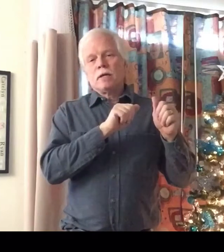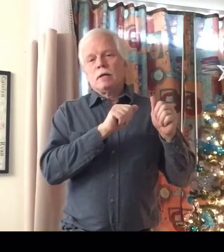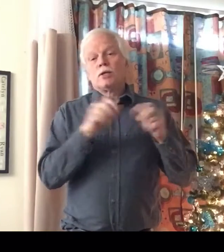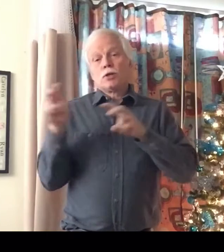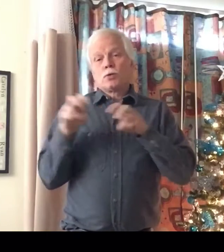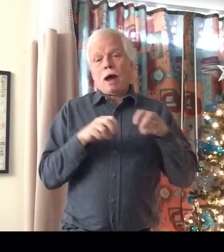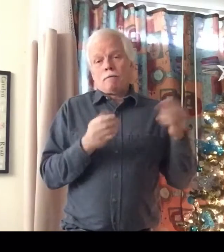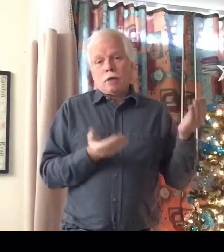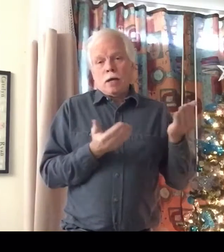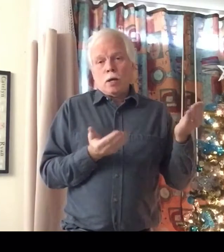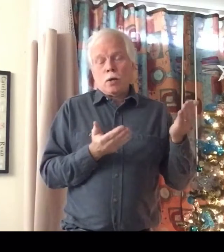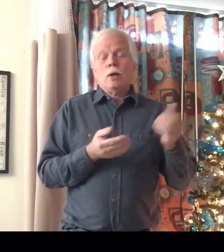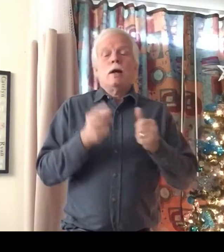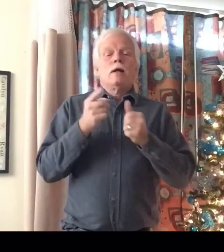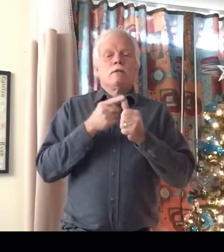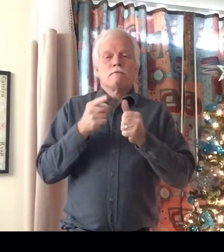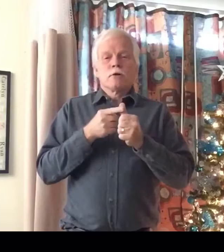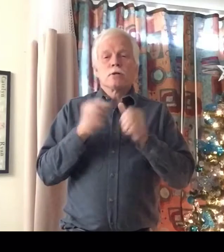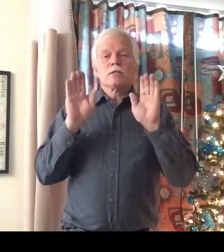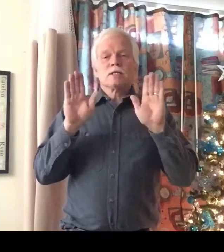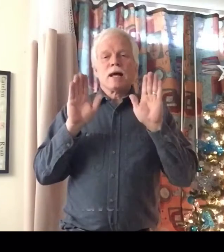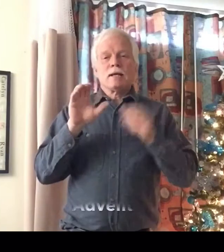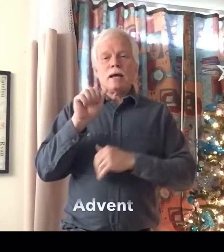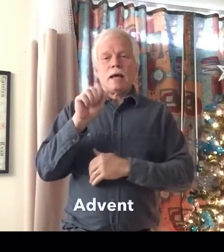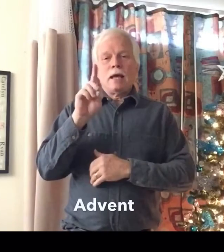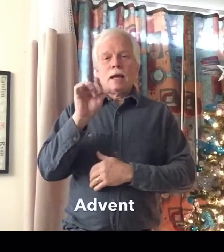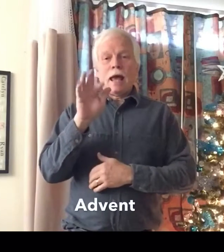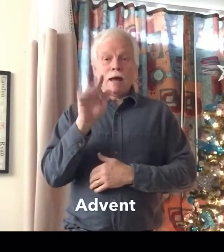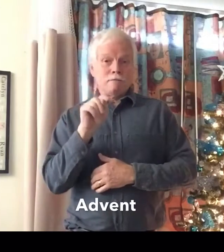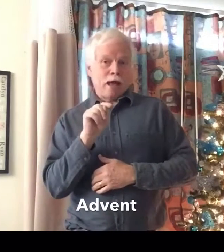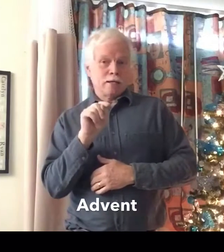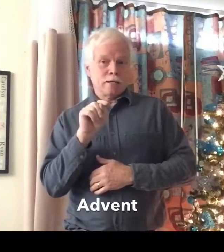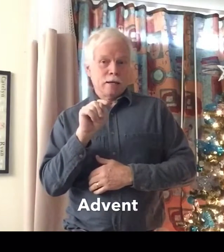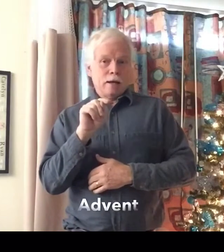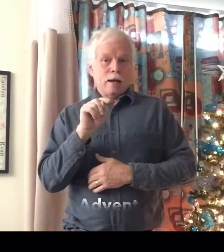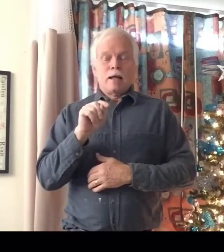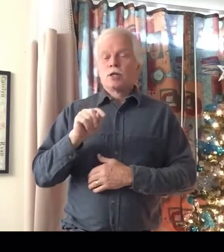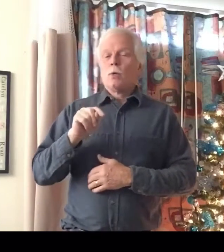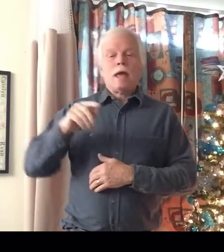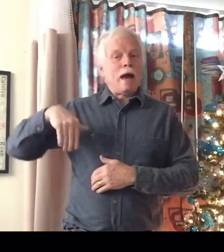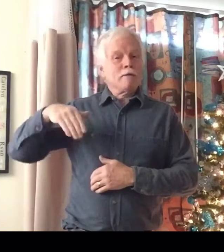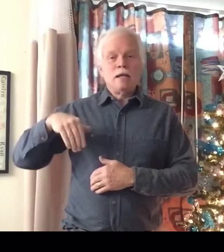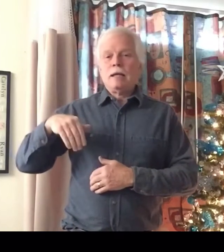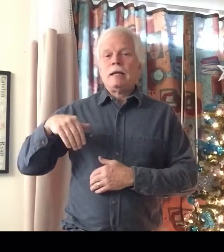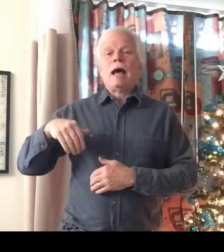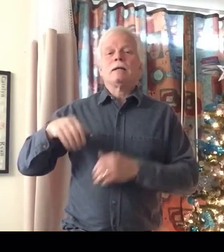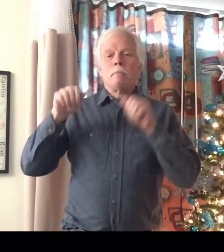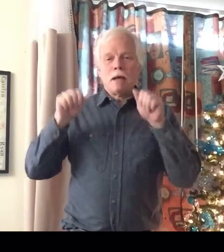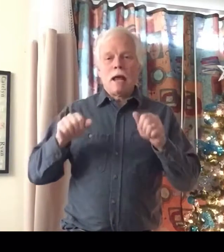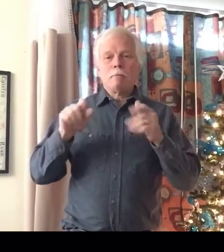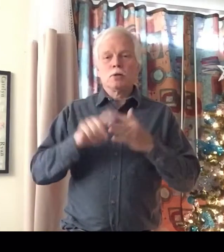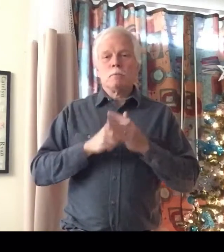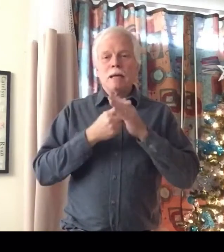You've noticed that you have not yet seen our moving nativity